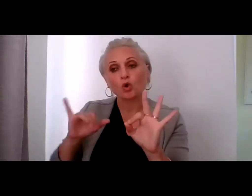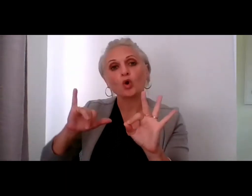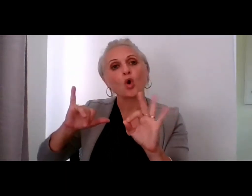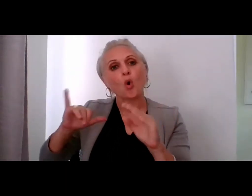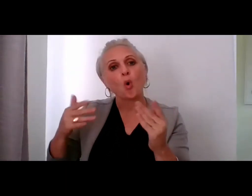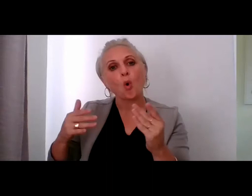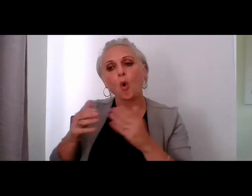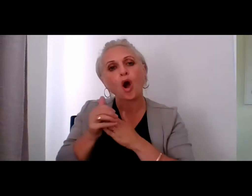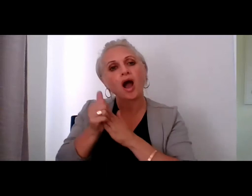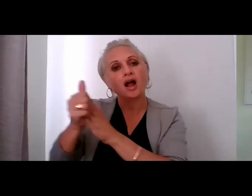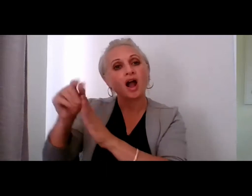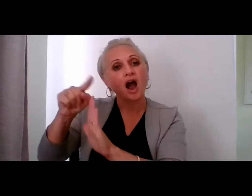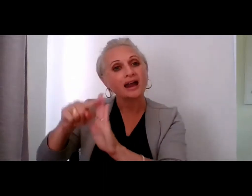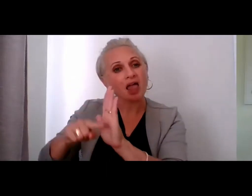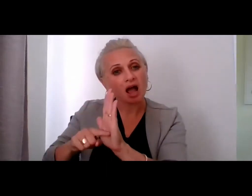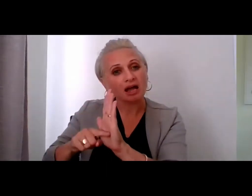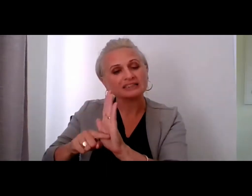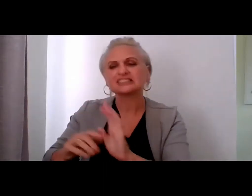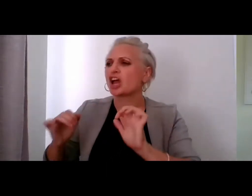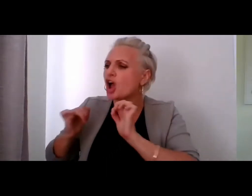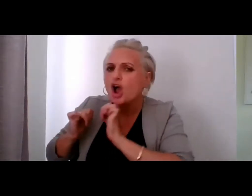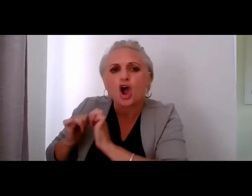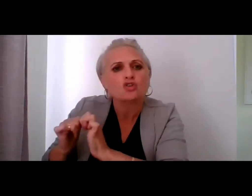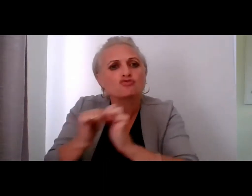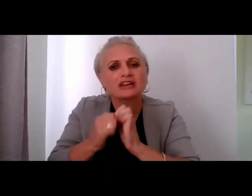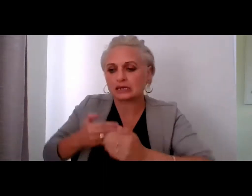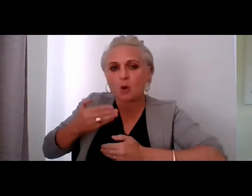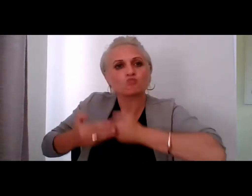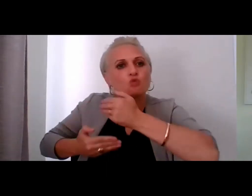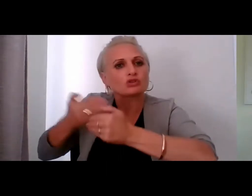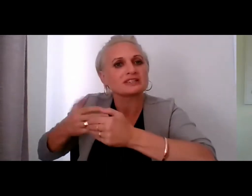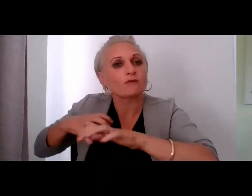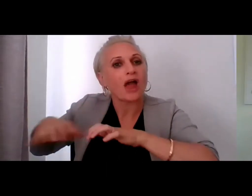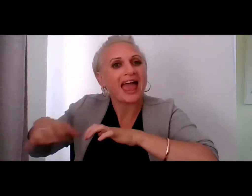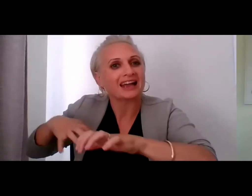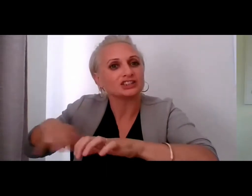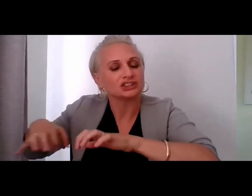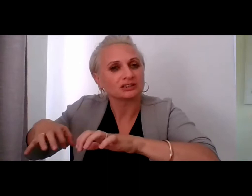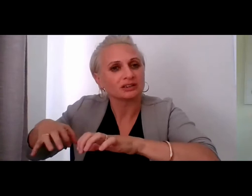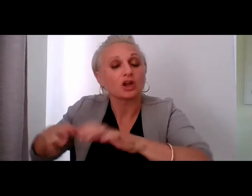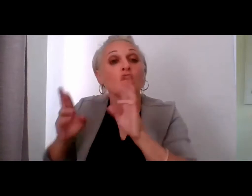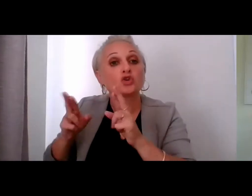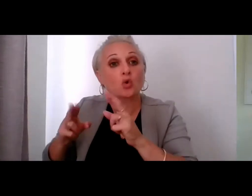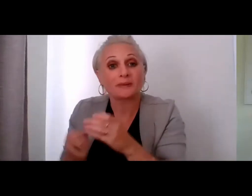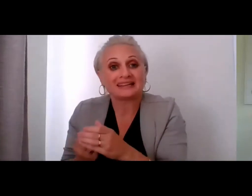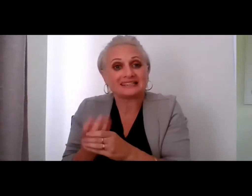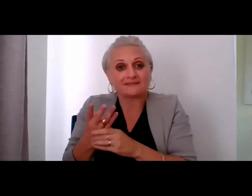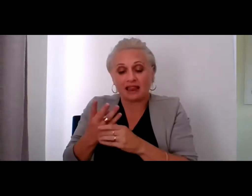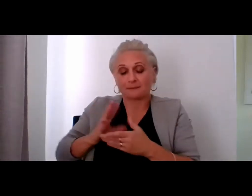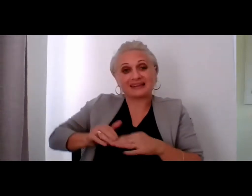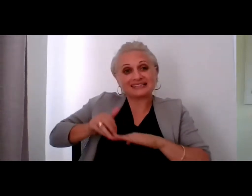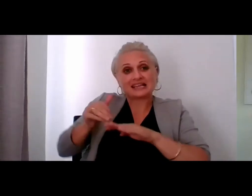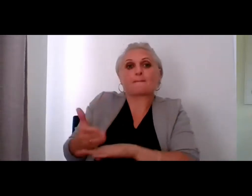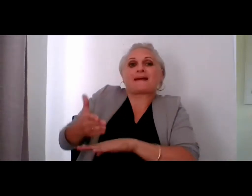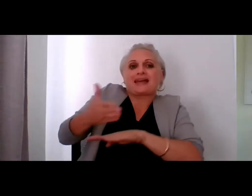an agreed basis for action. It is usually developed knowingly, ahead of time.